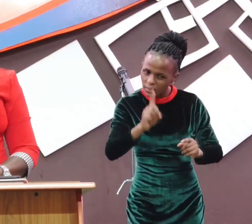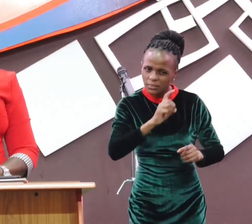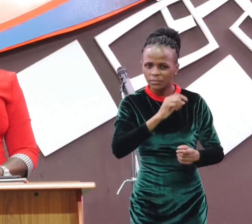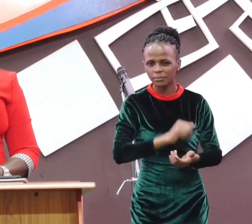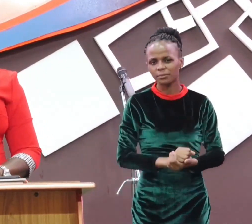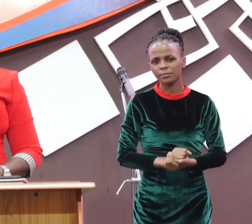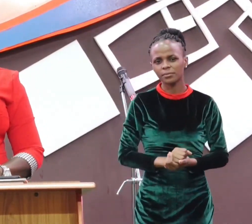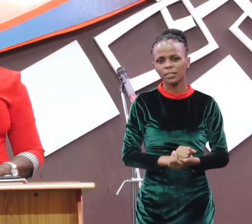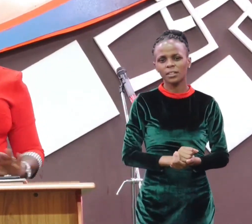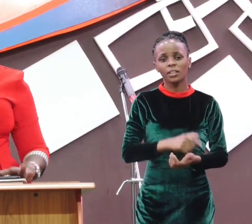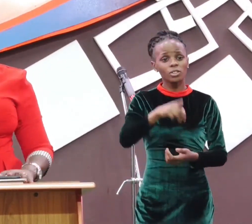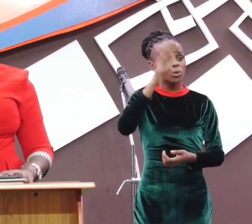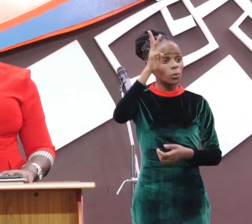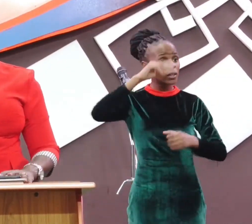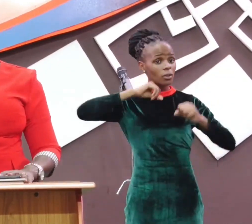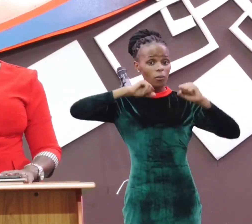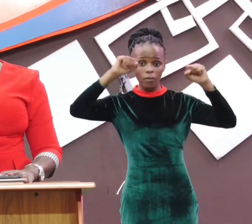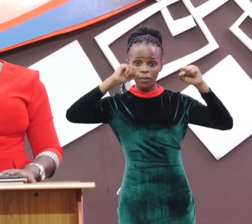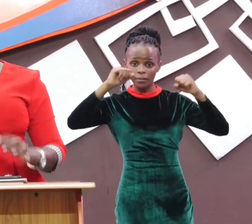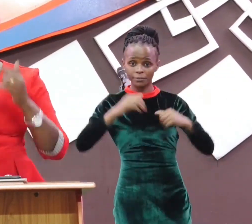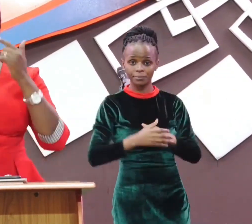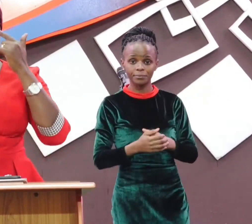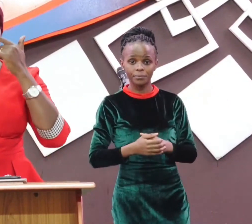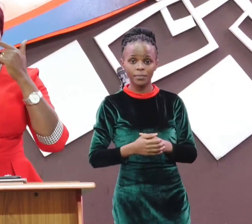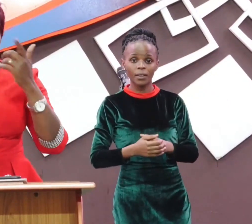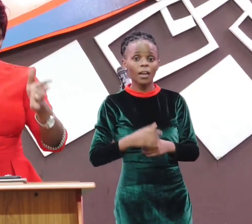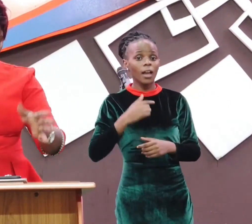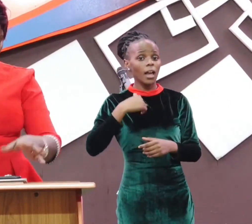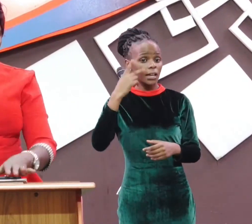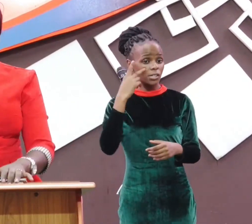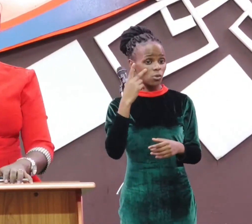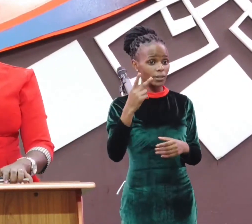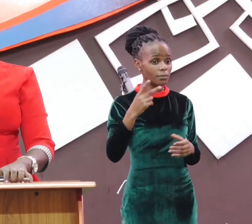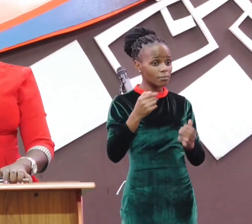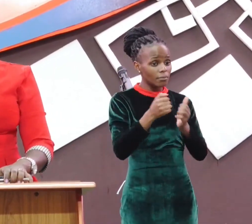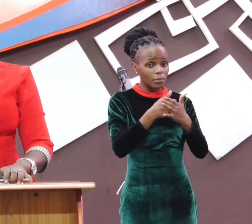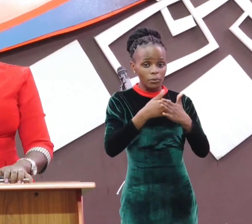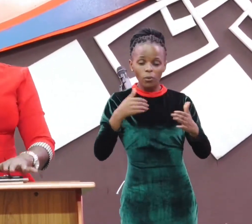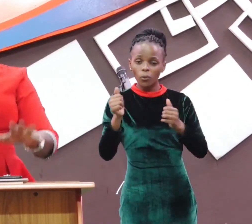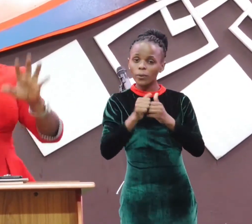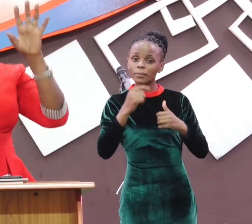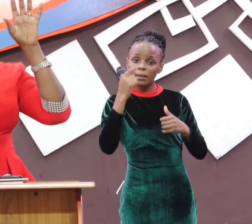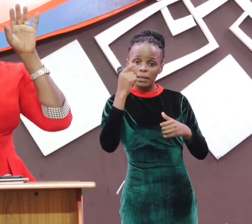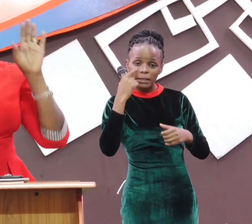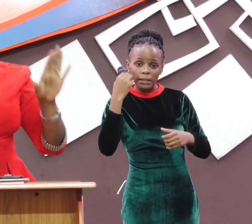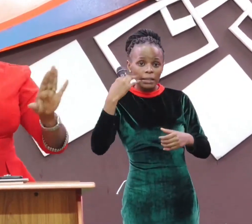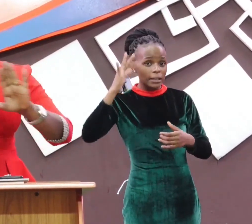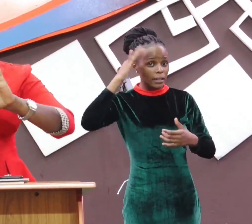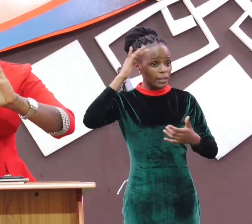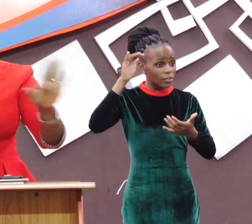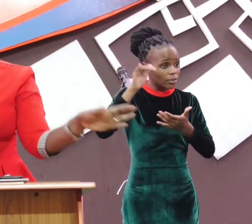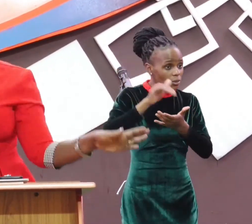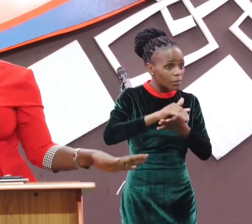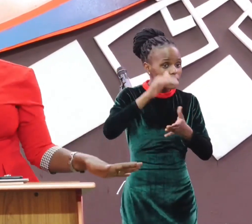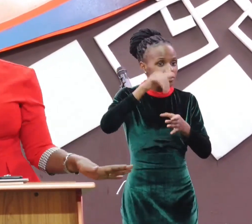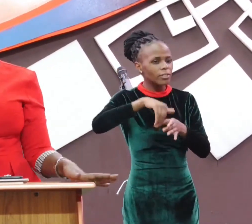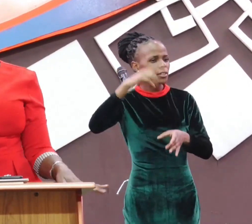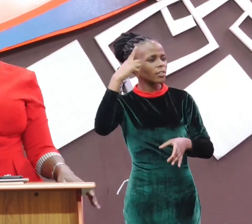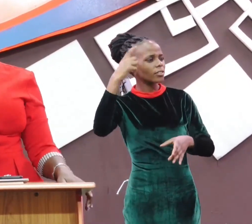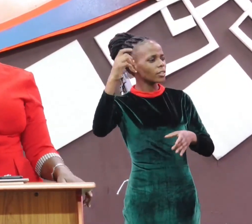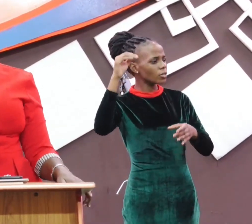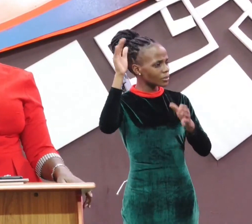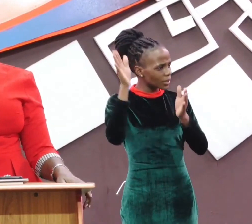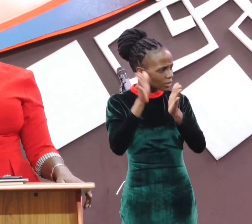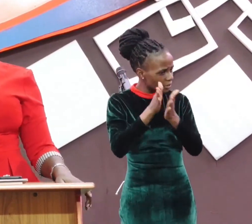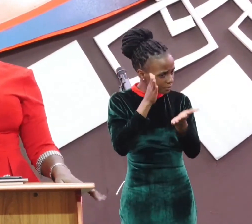word? You're going to be victorious. I saw it with my eyes. If